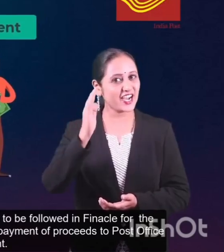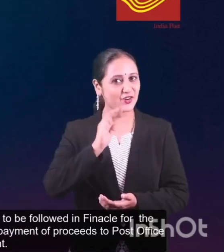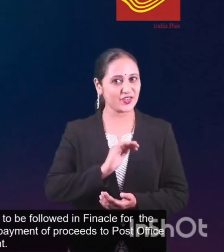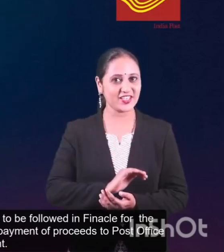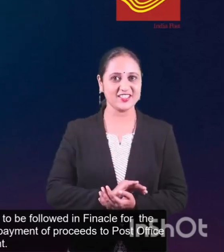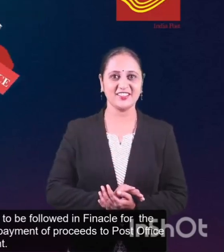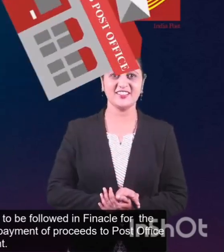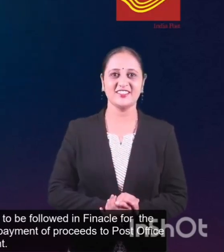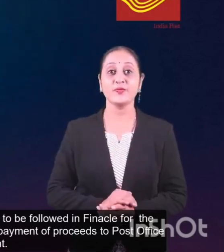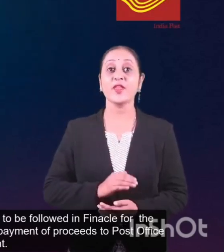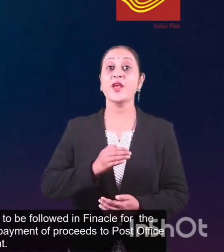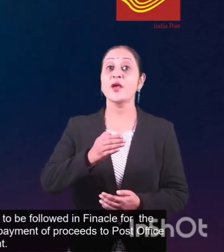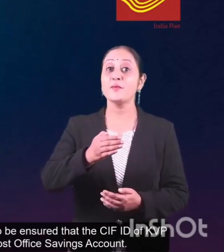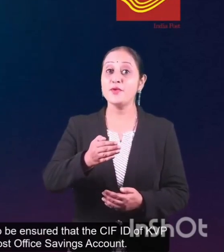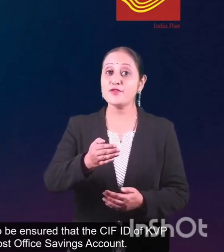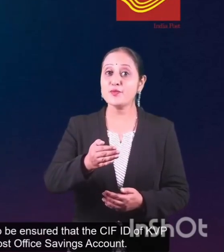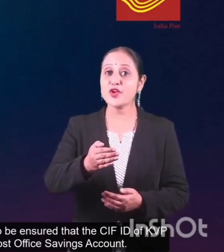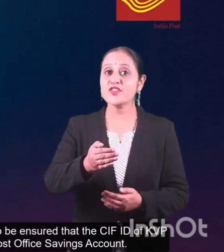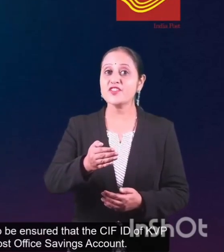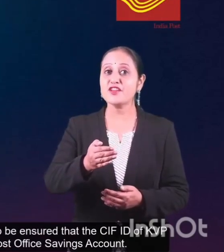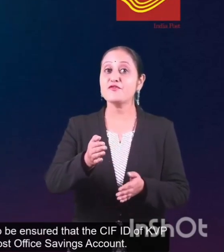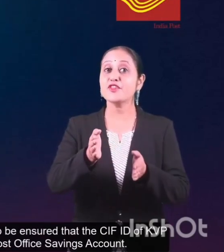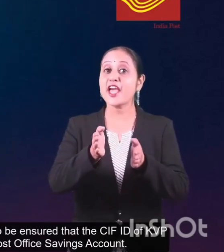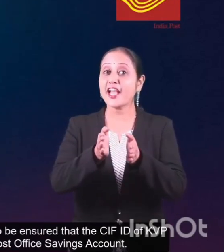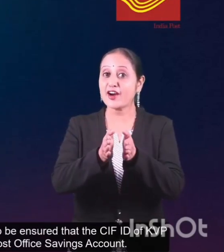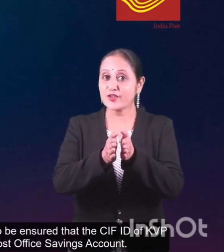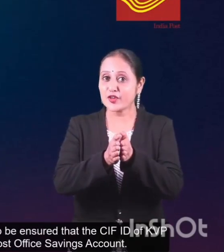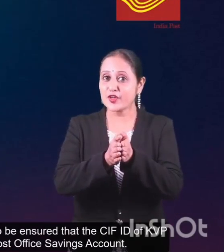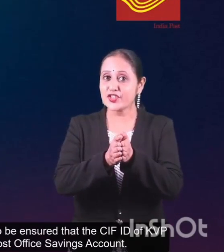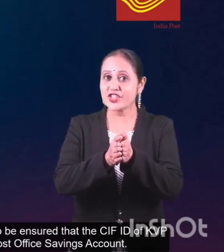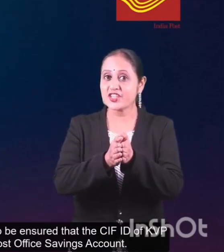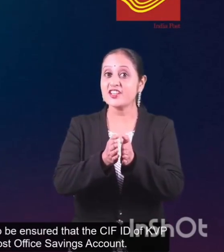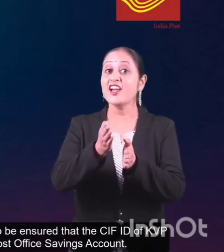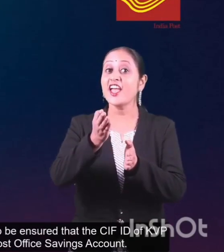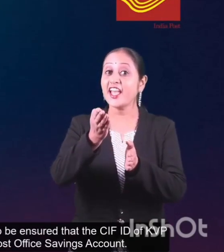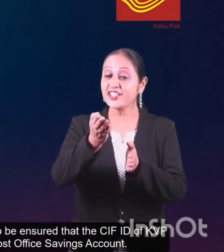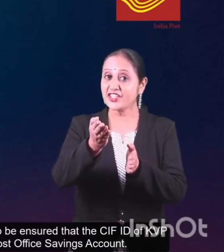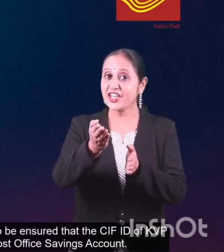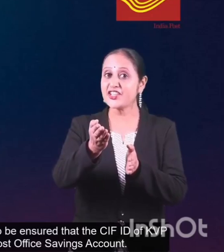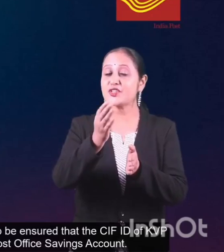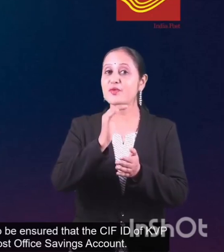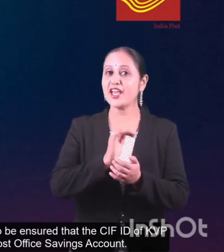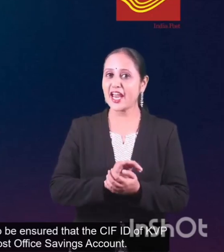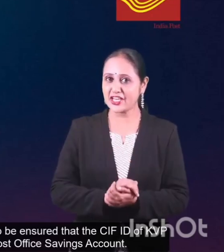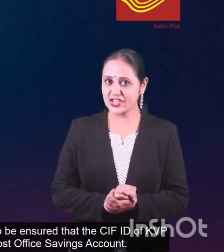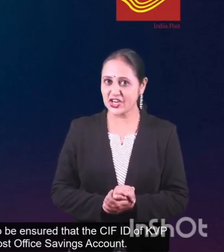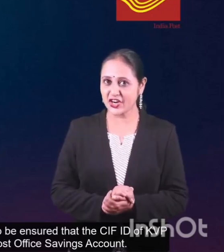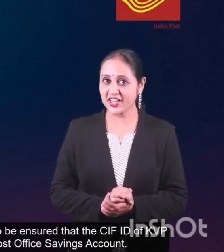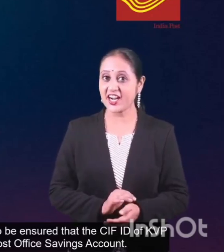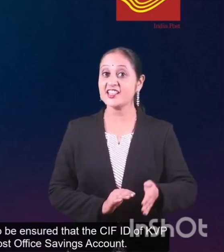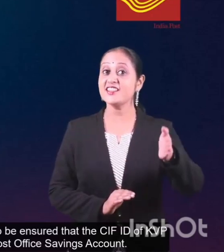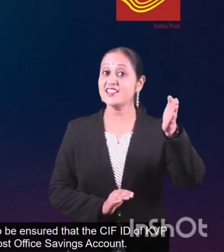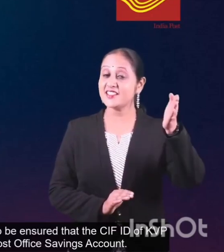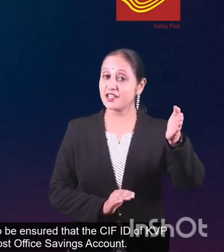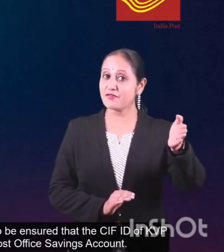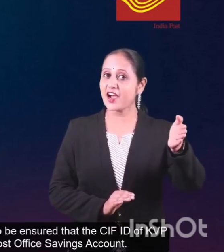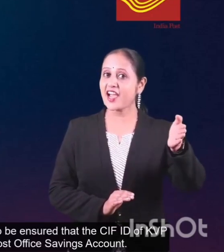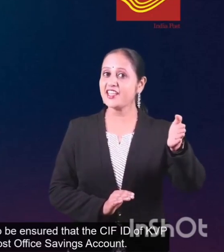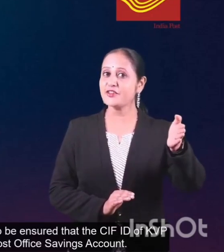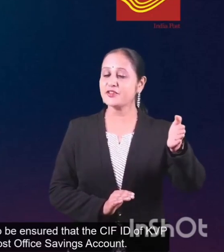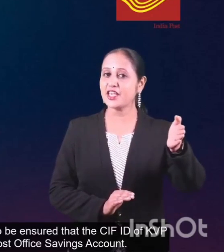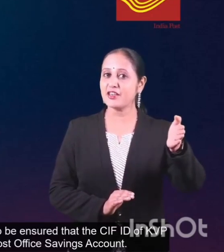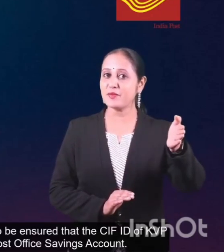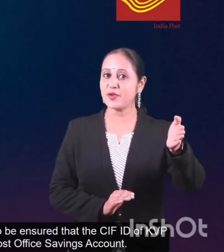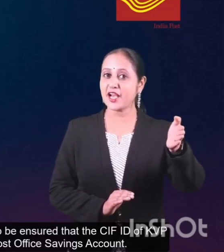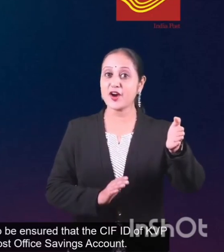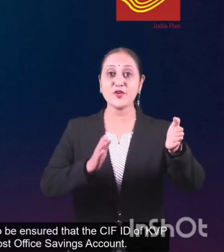post office savings account. Before processing for the account closure, it needs to be ensured